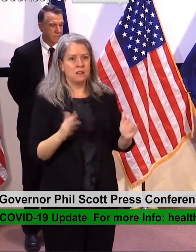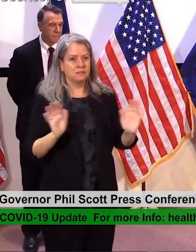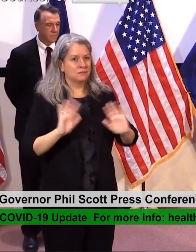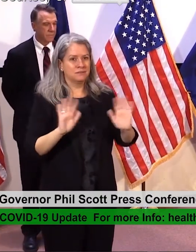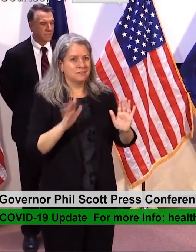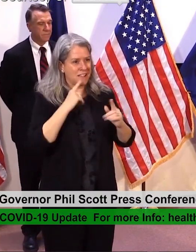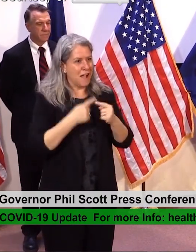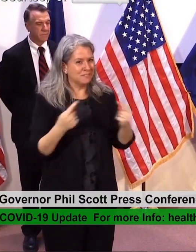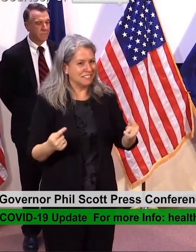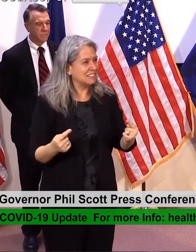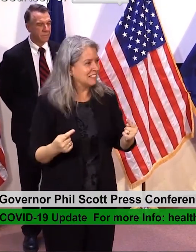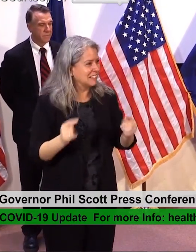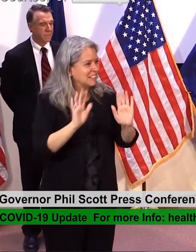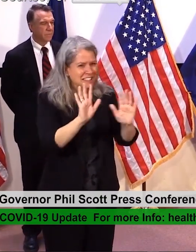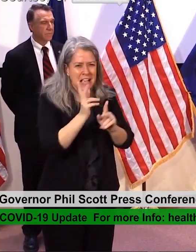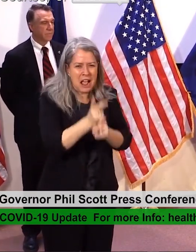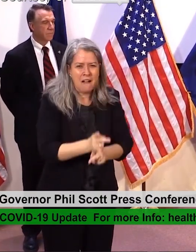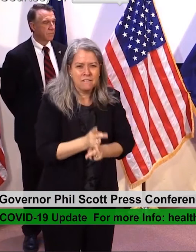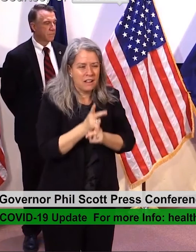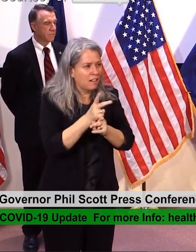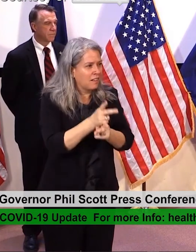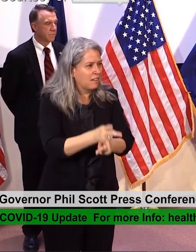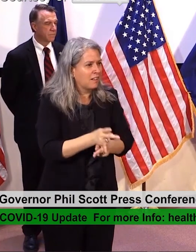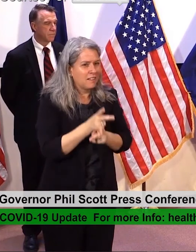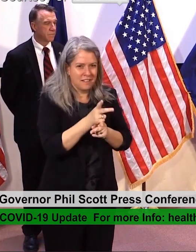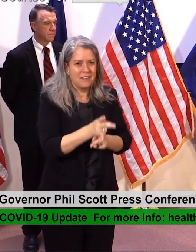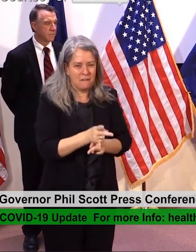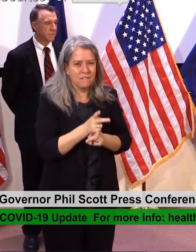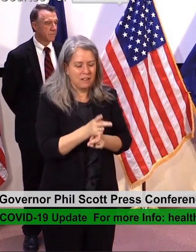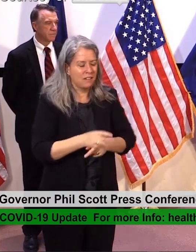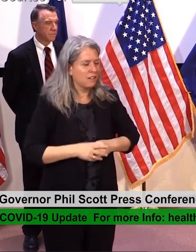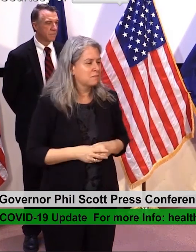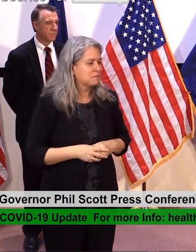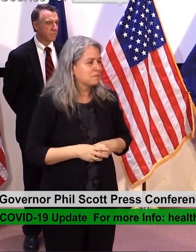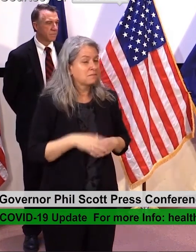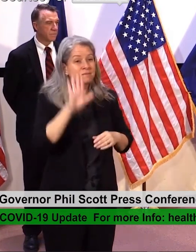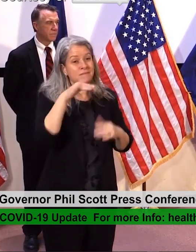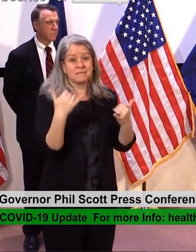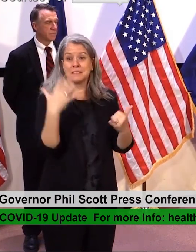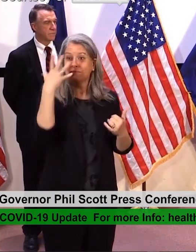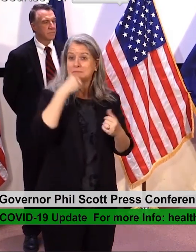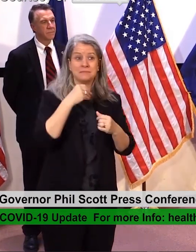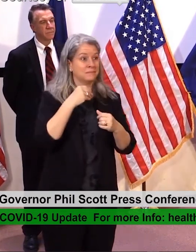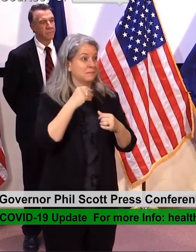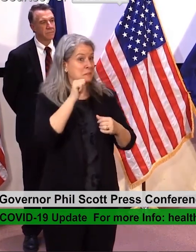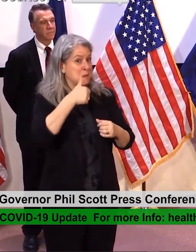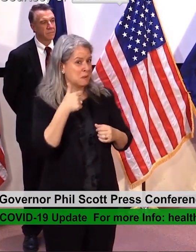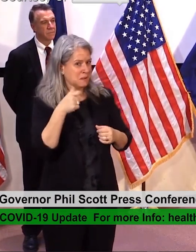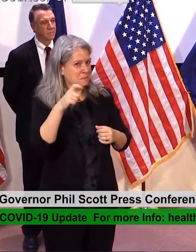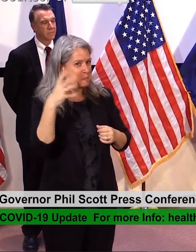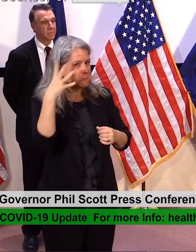to be smart about if and how far you travel for time spent outside. With gorgeous spring weather forecast for